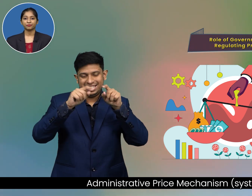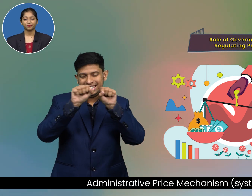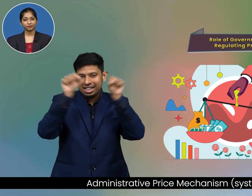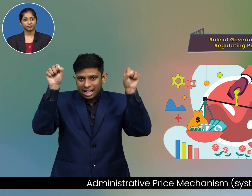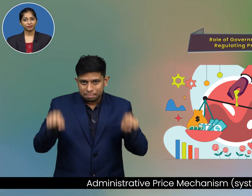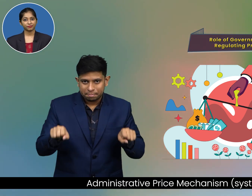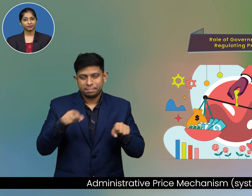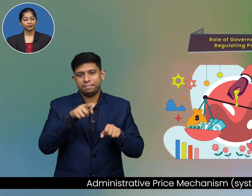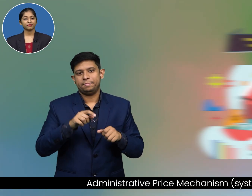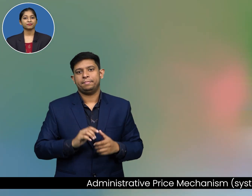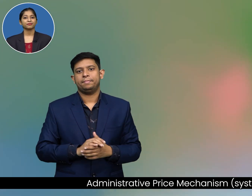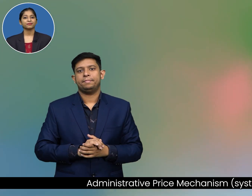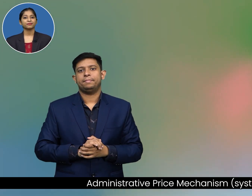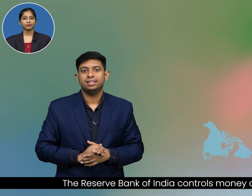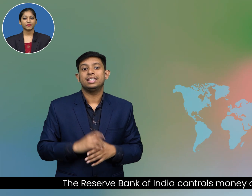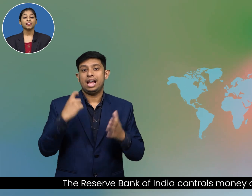system.